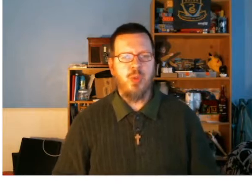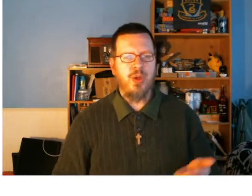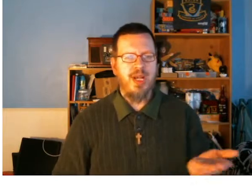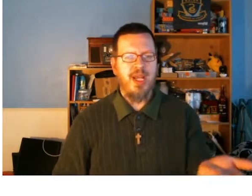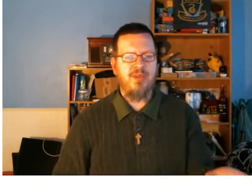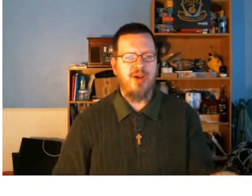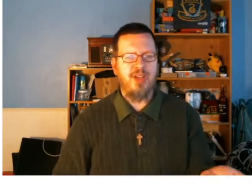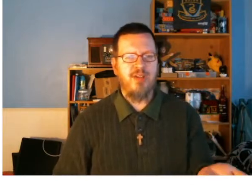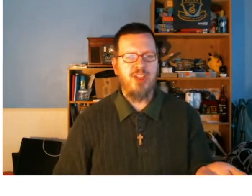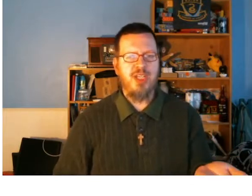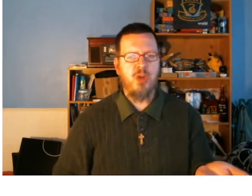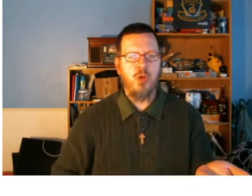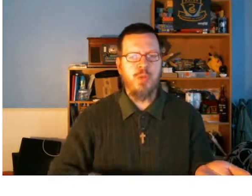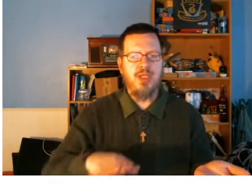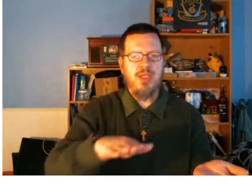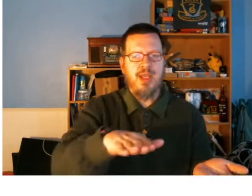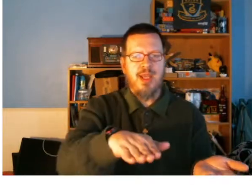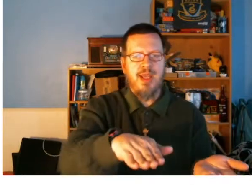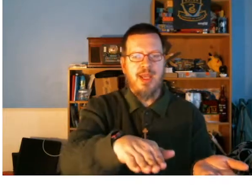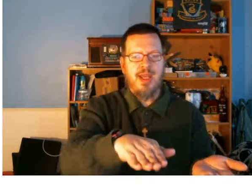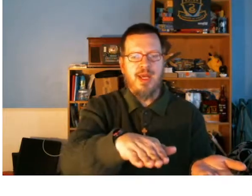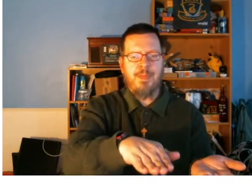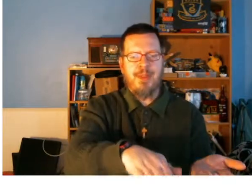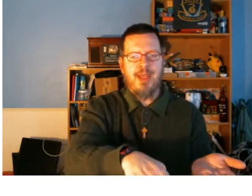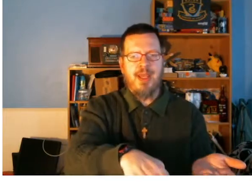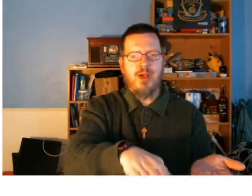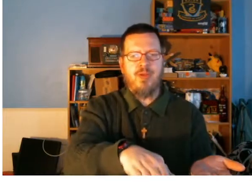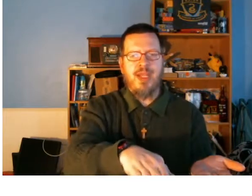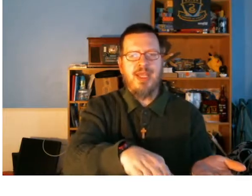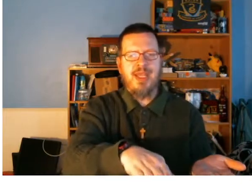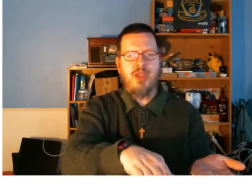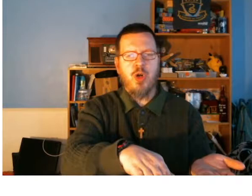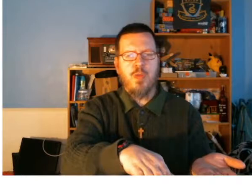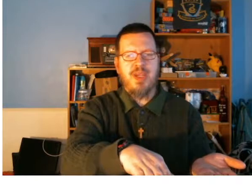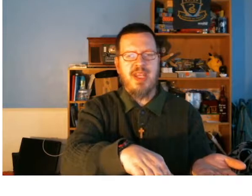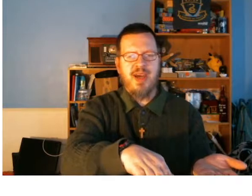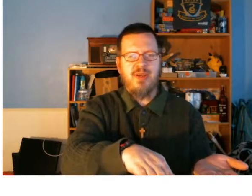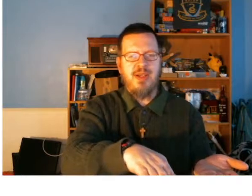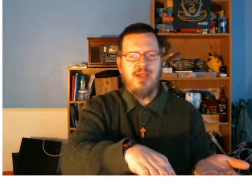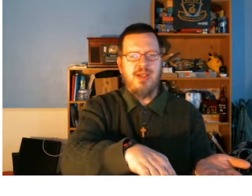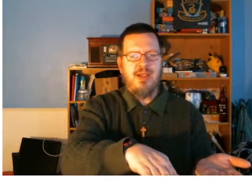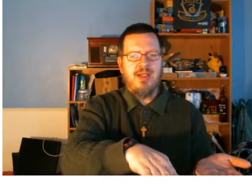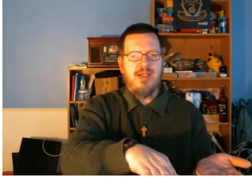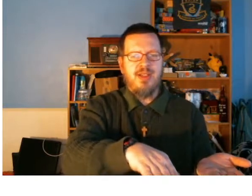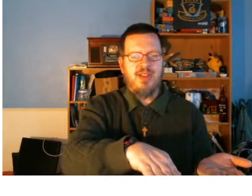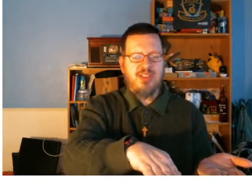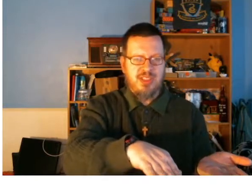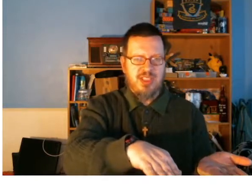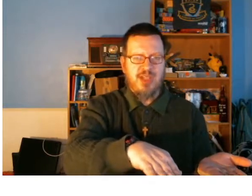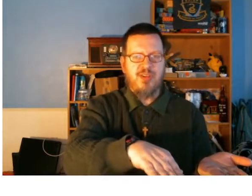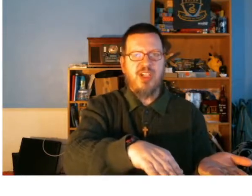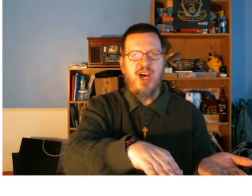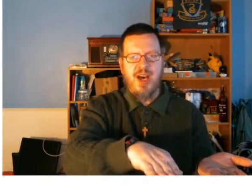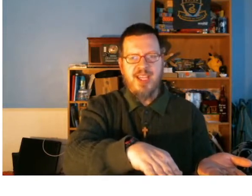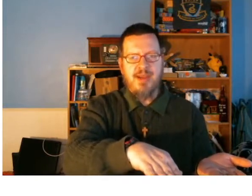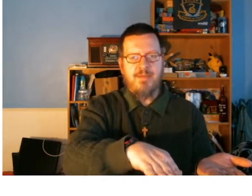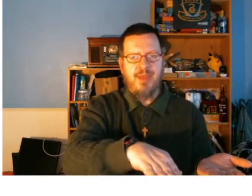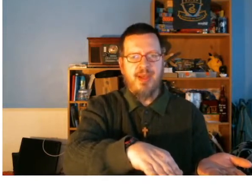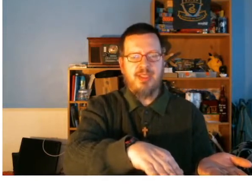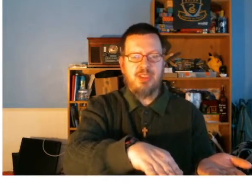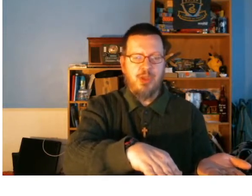Perish, we're going to have our left hand open up and our right hand open down. This is the sign for